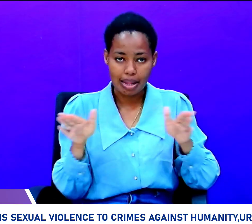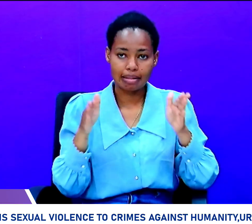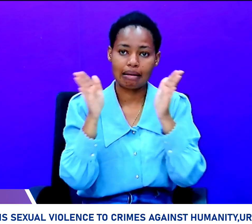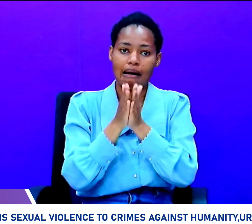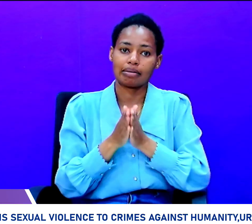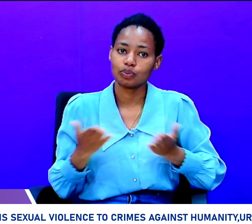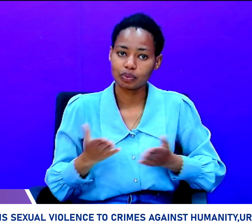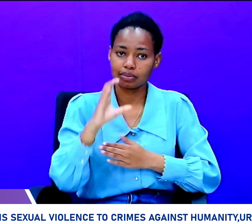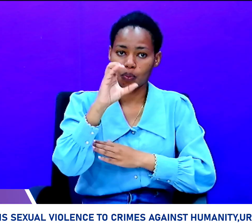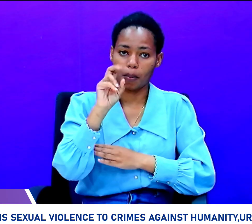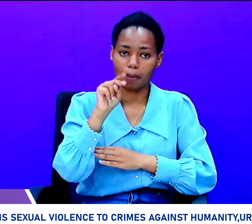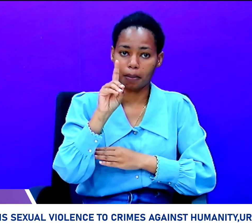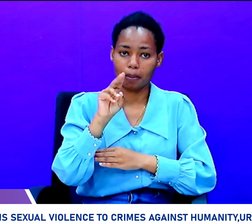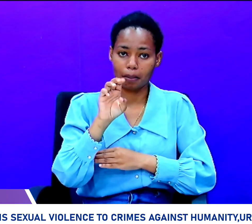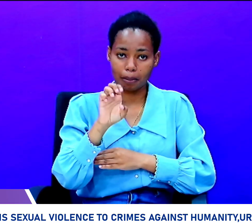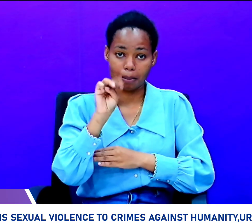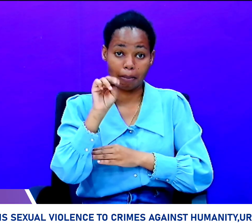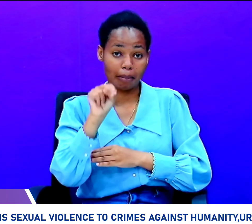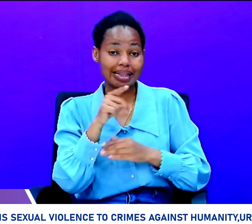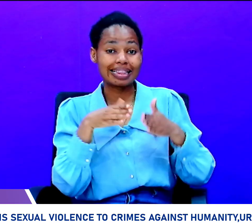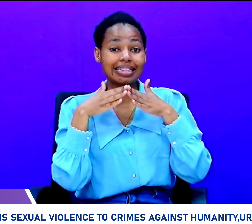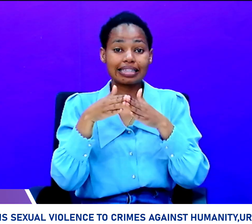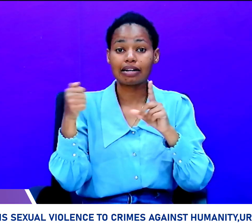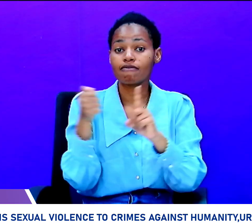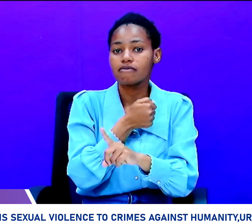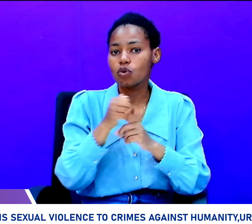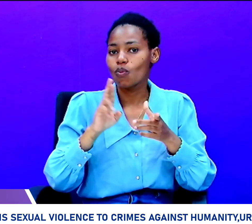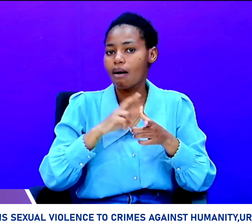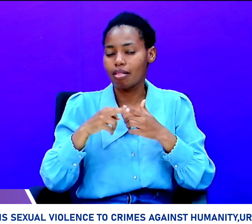sexual violence rather than staying silent.